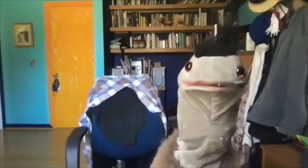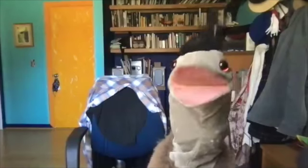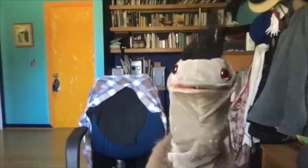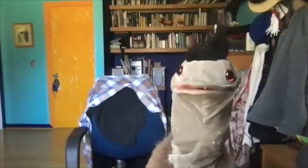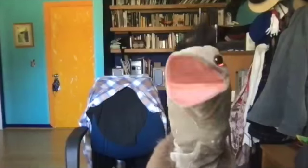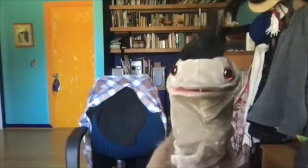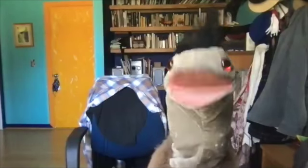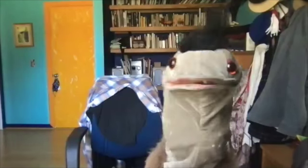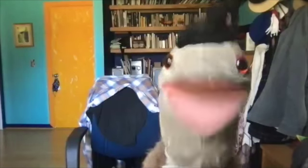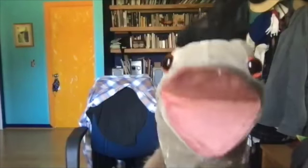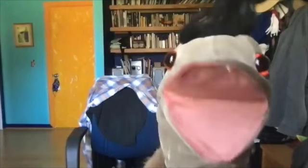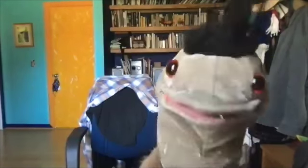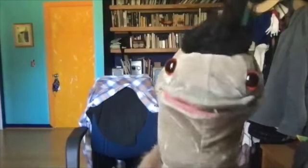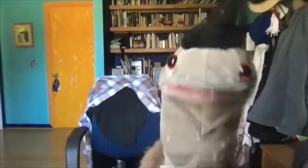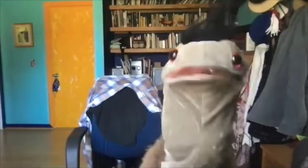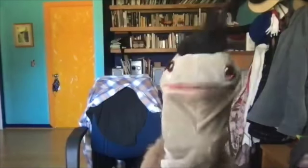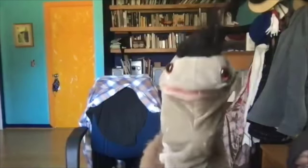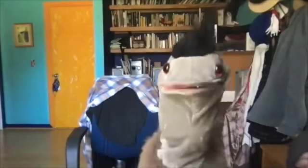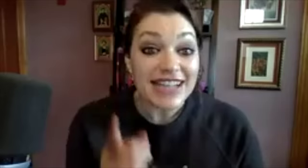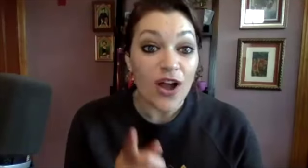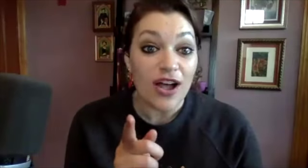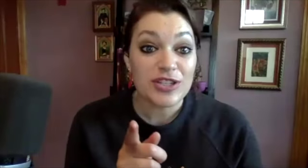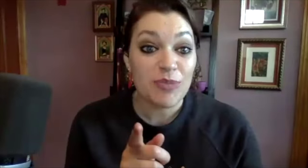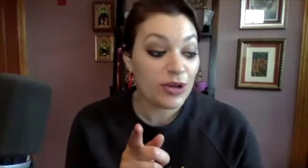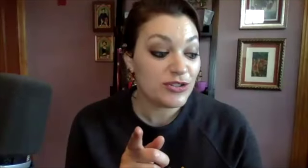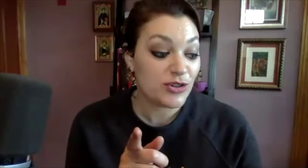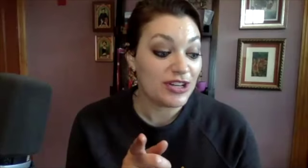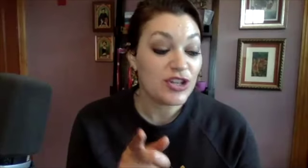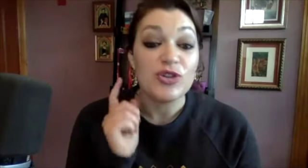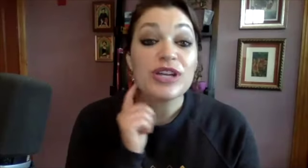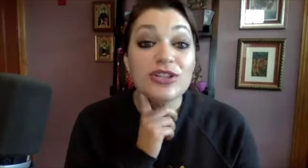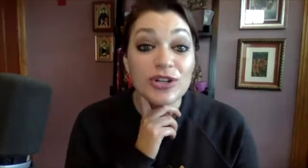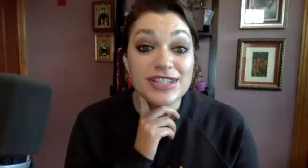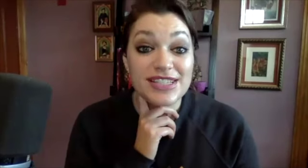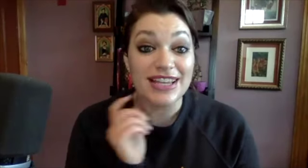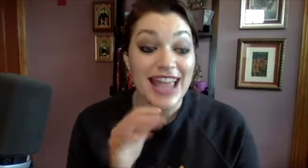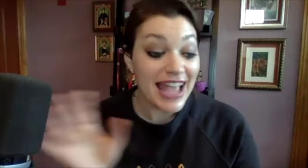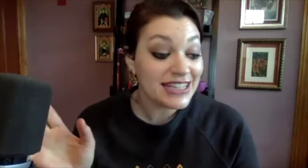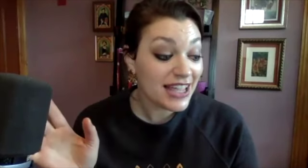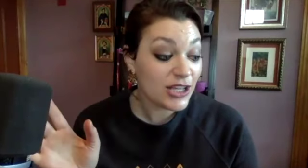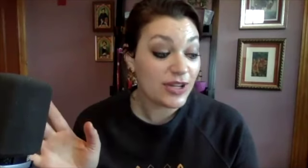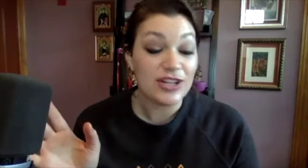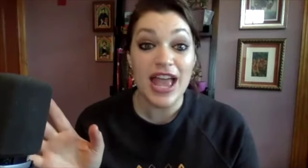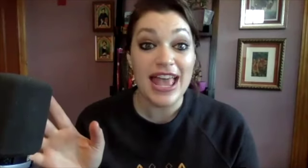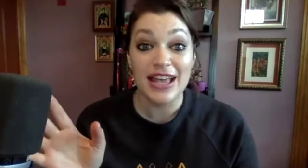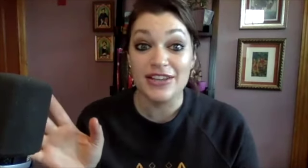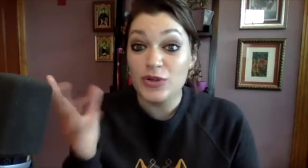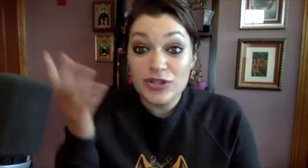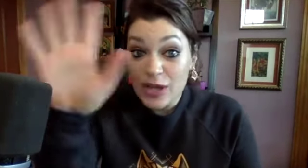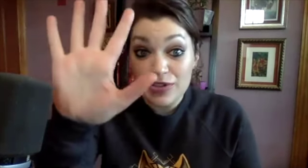songs with your hands. That's an awesome point, George. You can learn to sing in any language, and you can do that with your